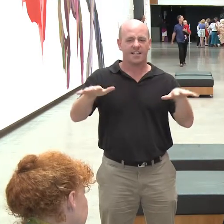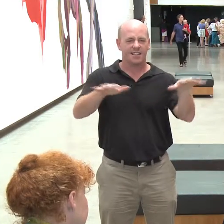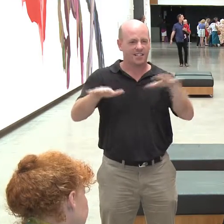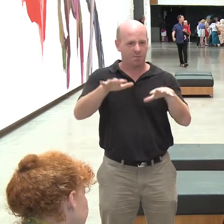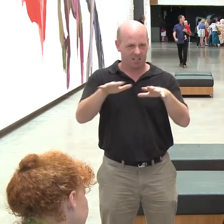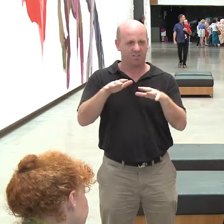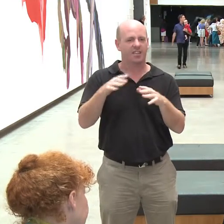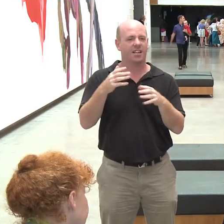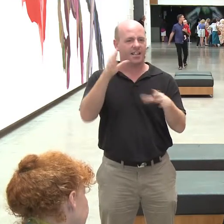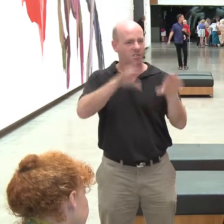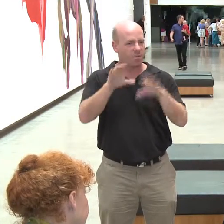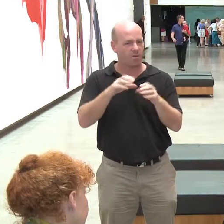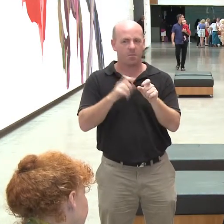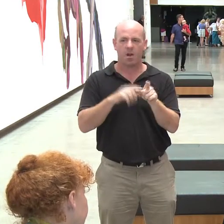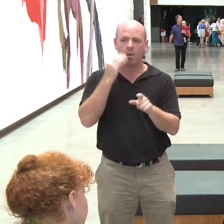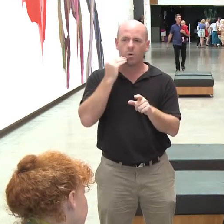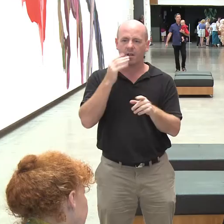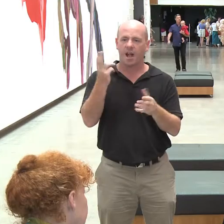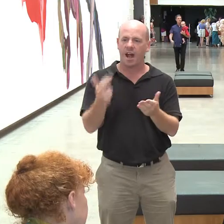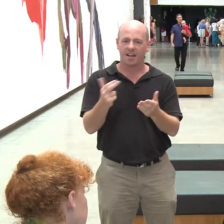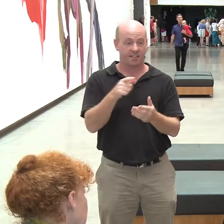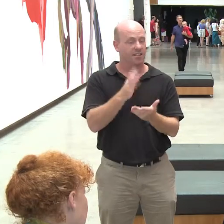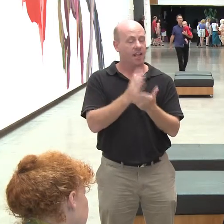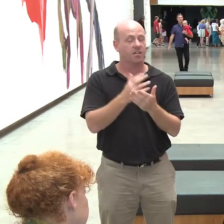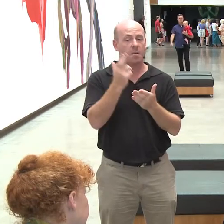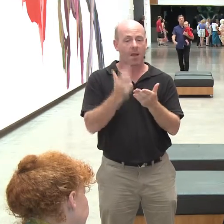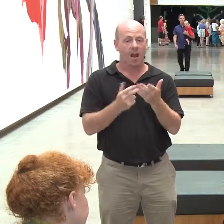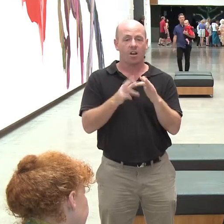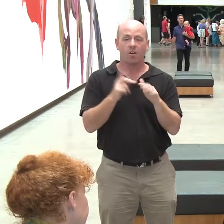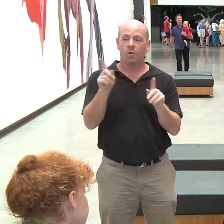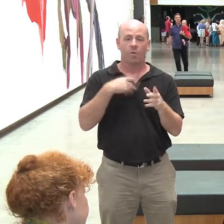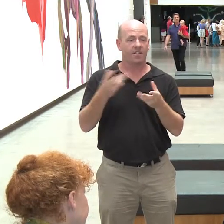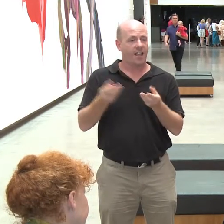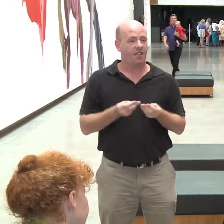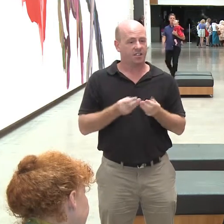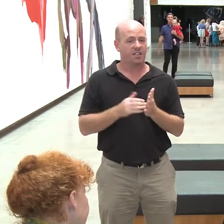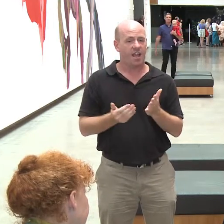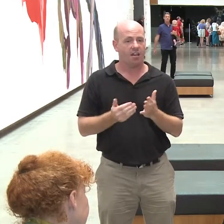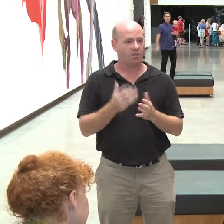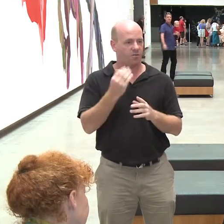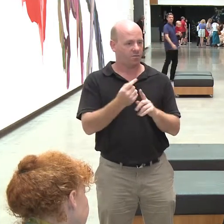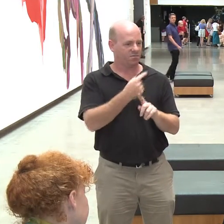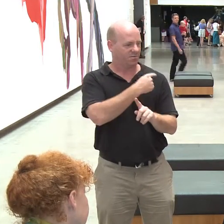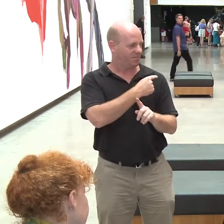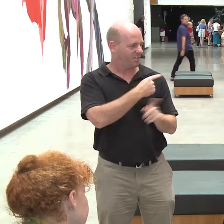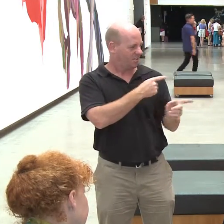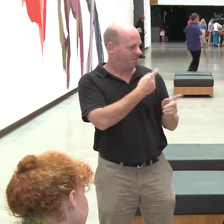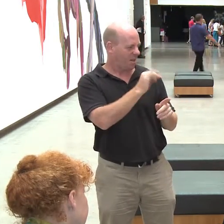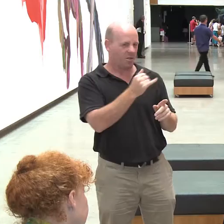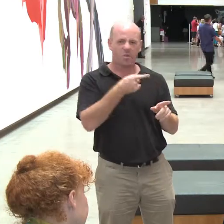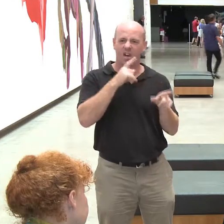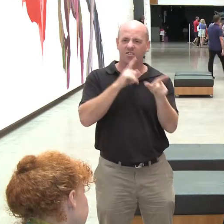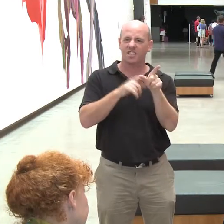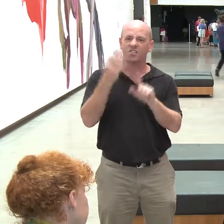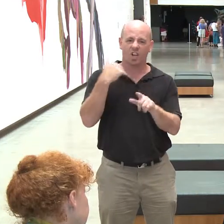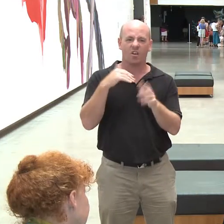by women artists. That's absolutely part of what I think we've inherited from nearly 100 years ago. Incredible,